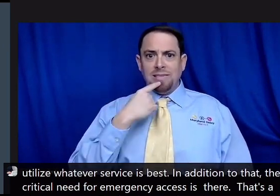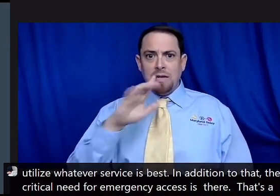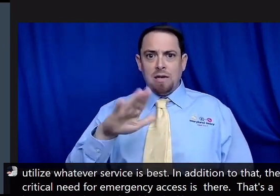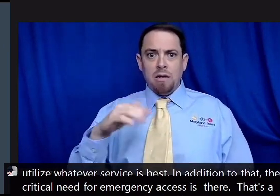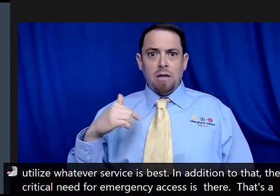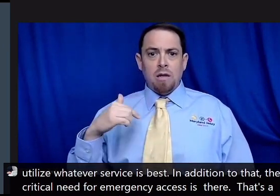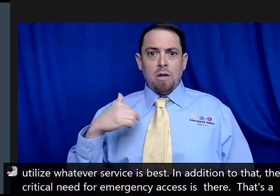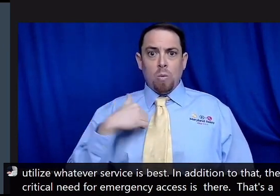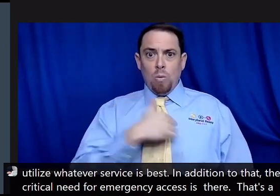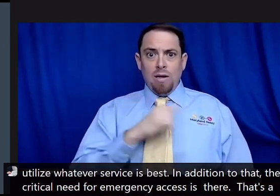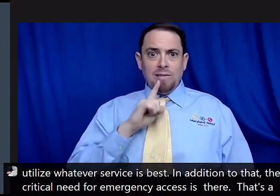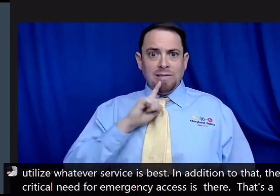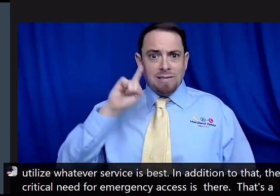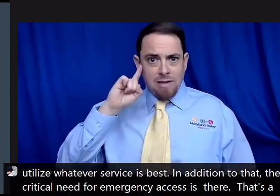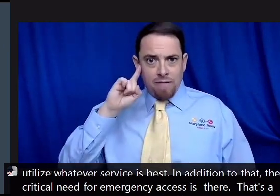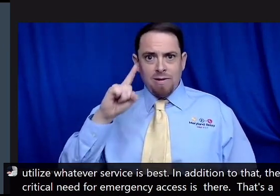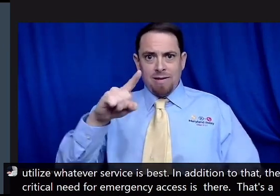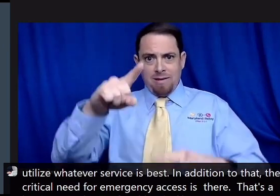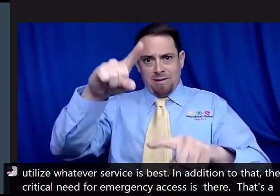quickly.